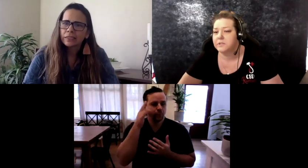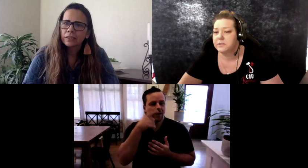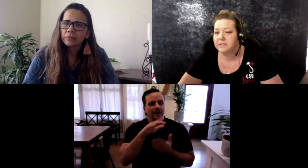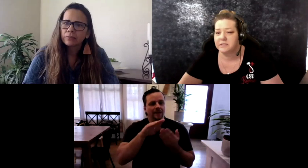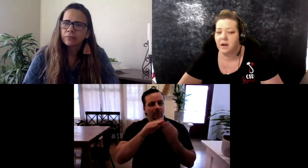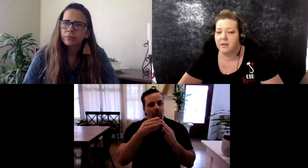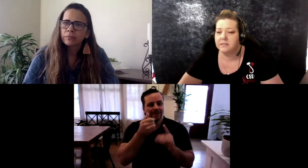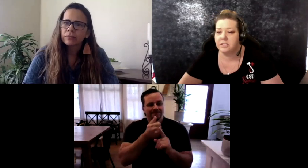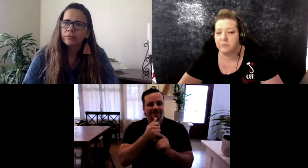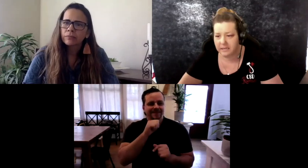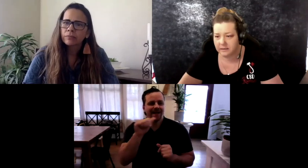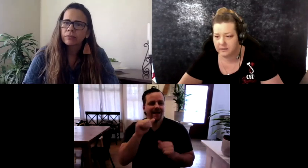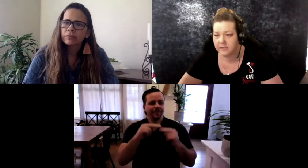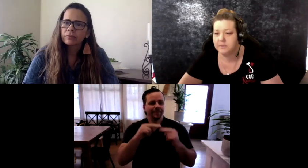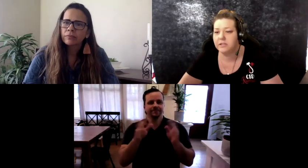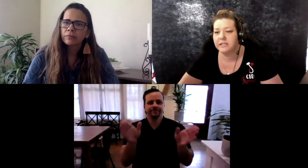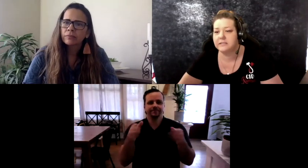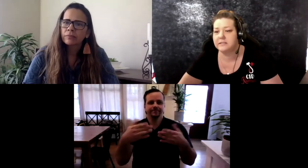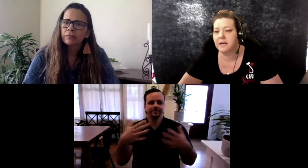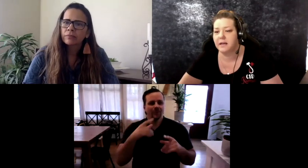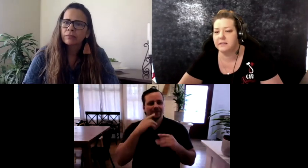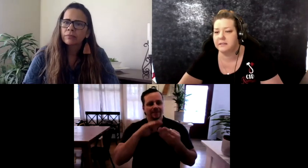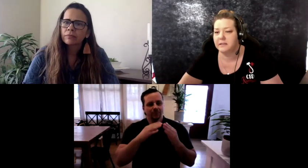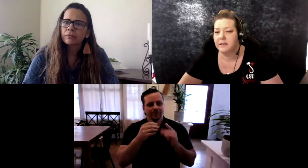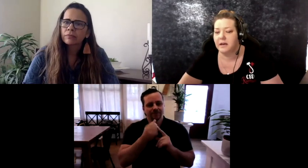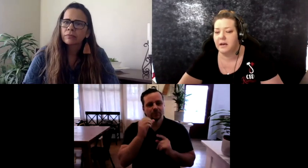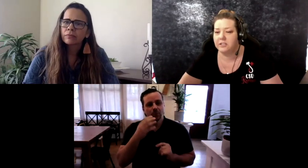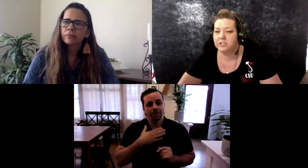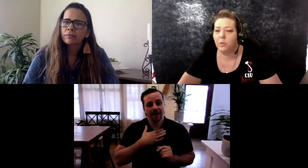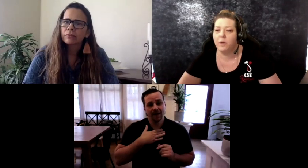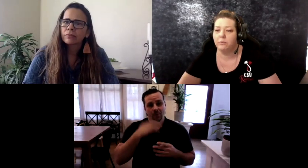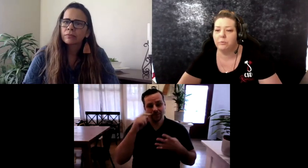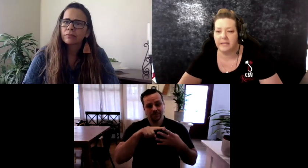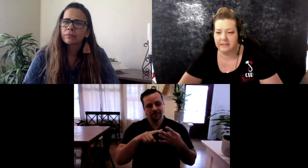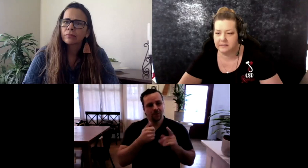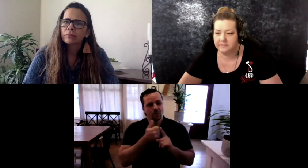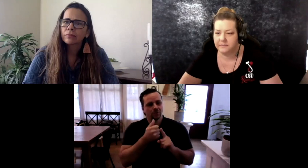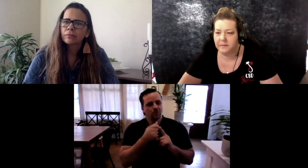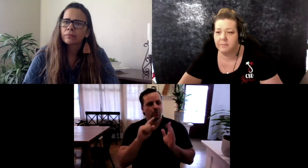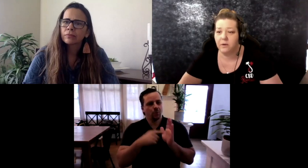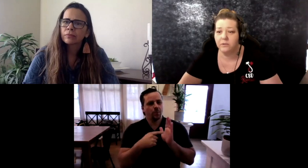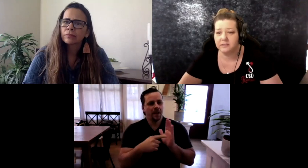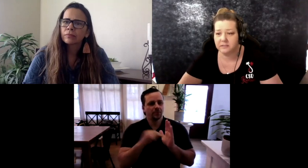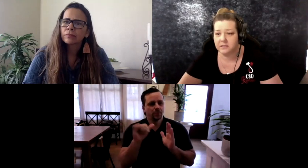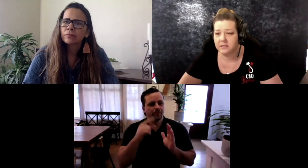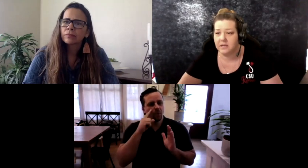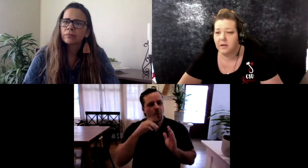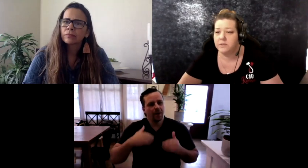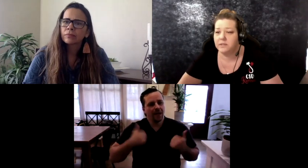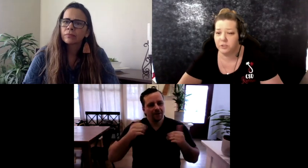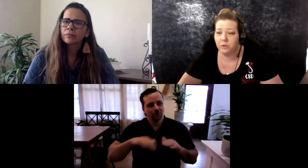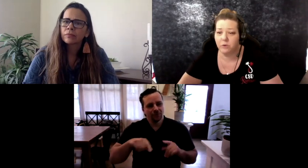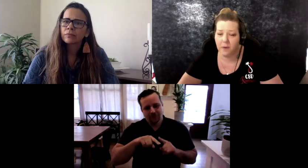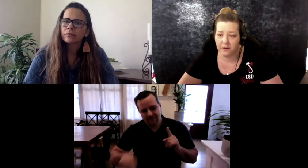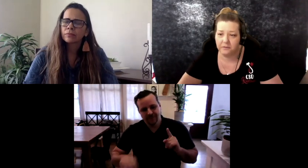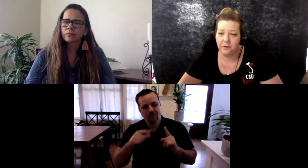So CSDR is unique. The community is not just a one-room place. My oldest is